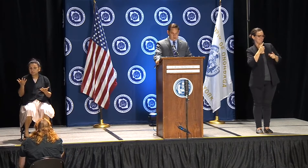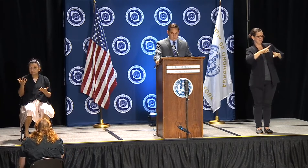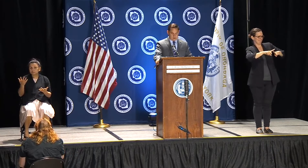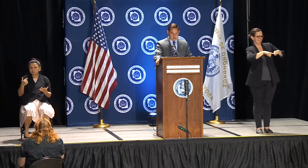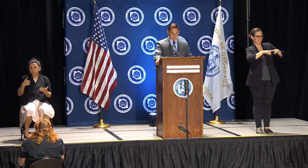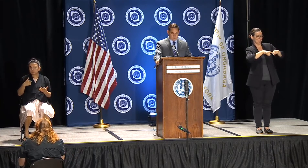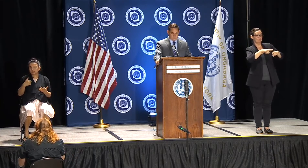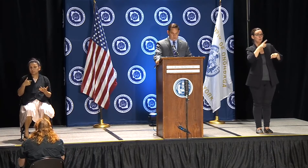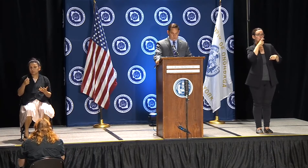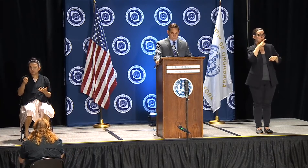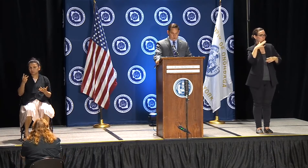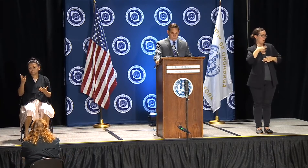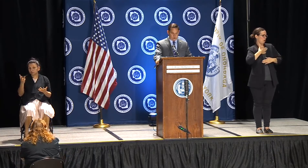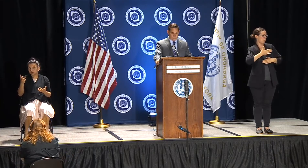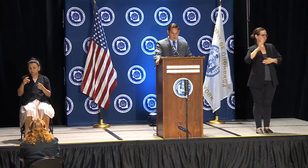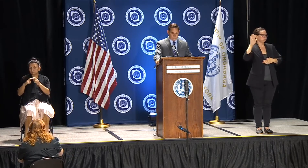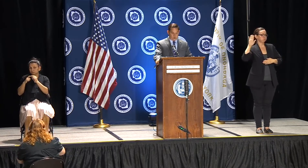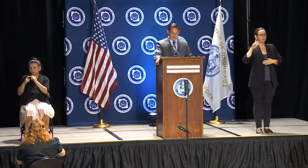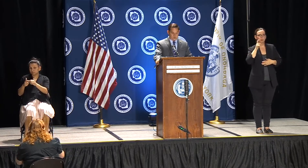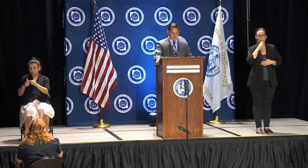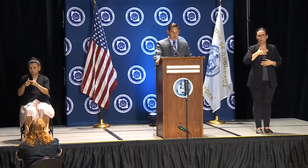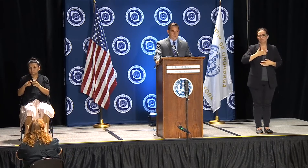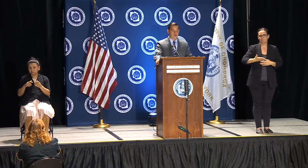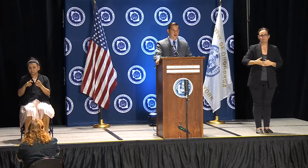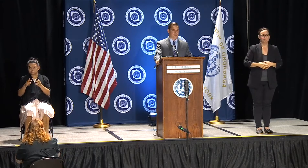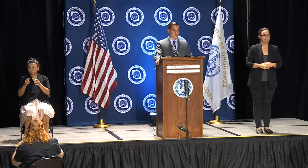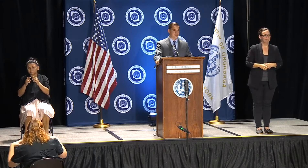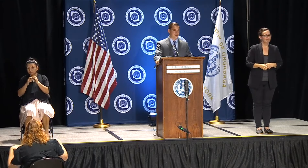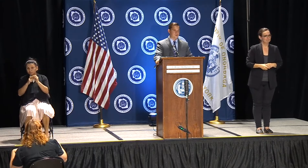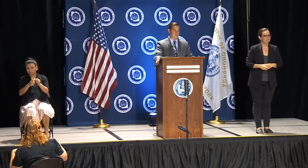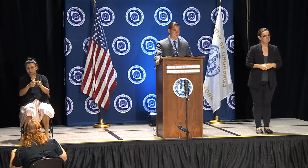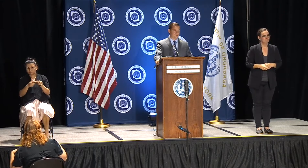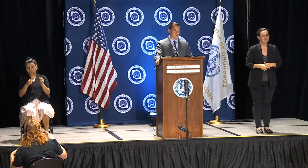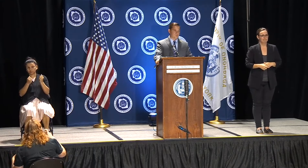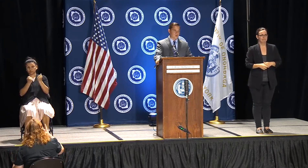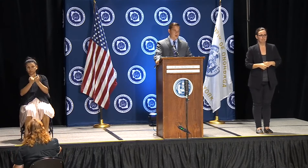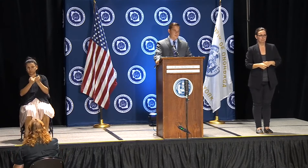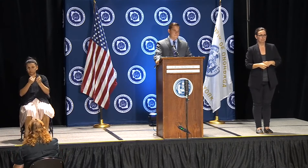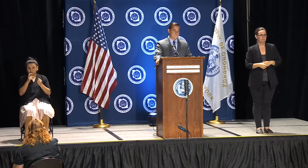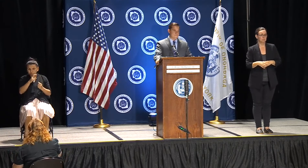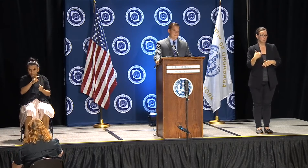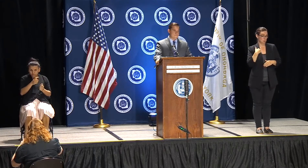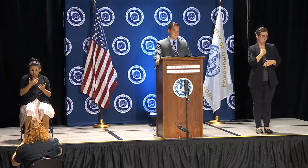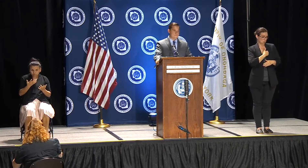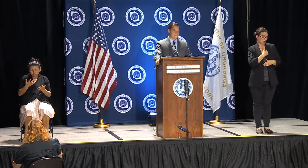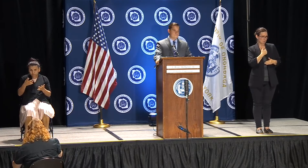get. But we're going to, our strategy of